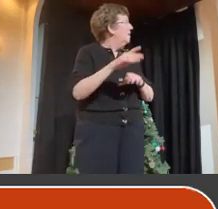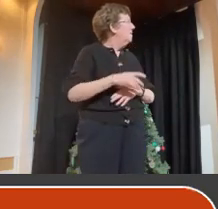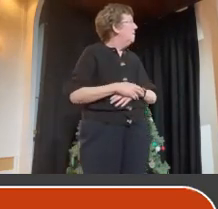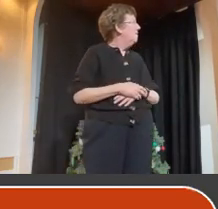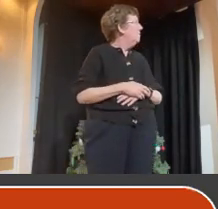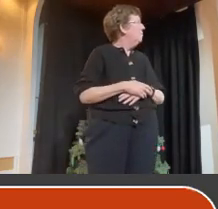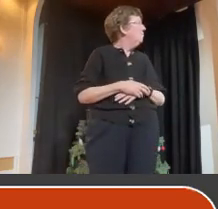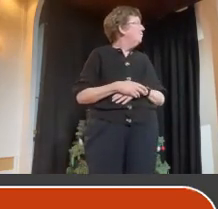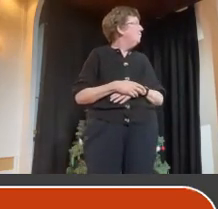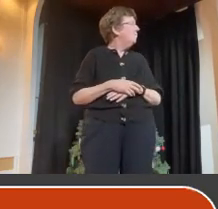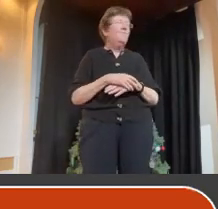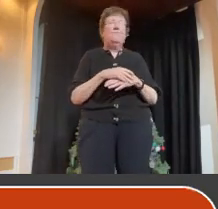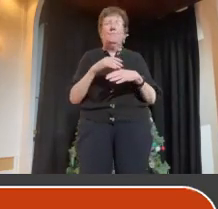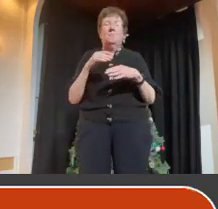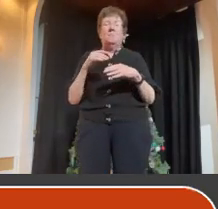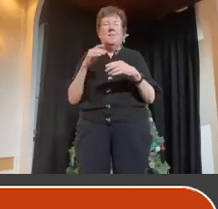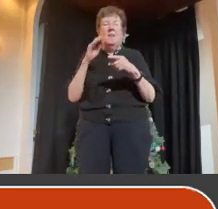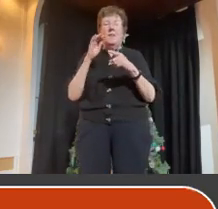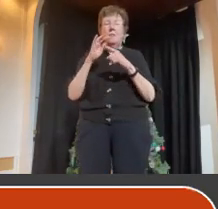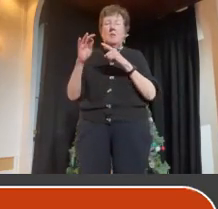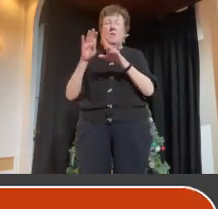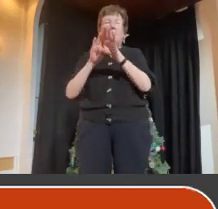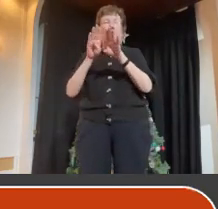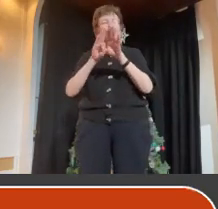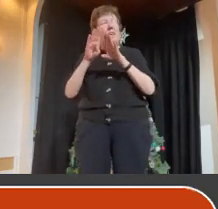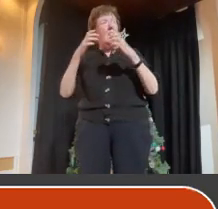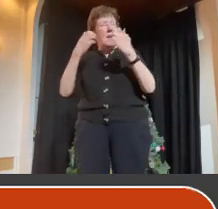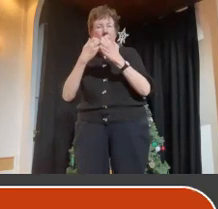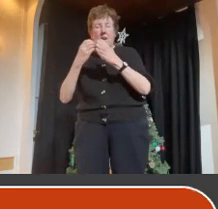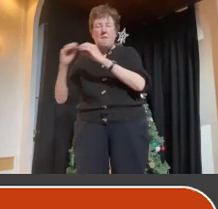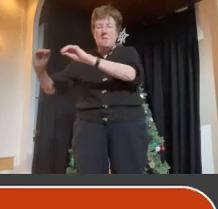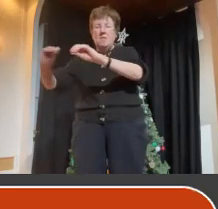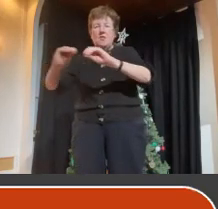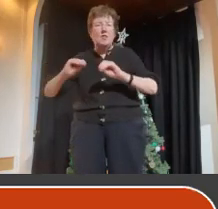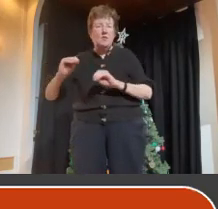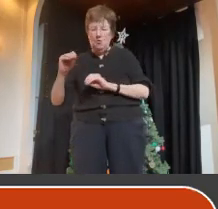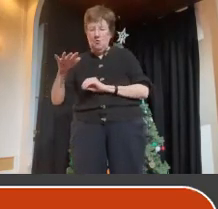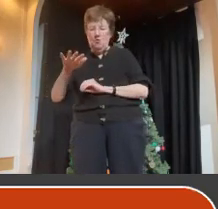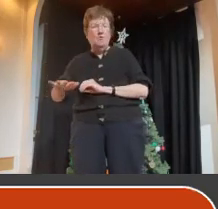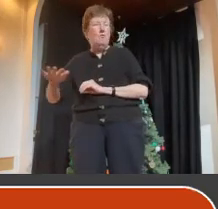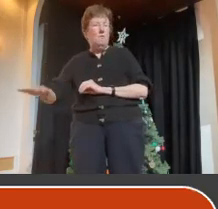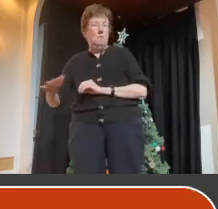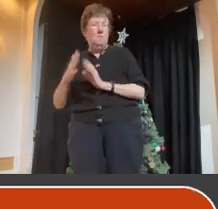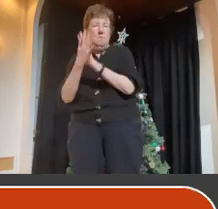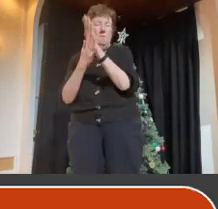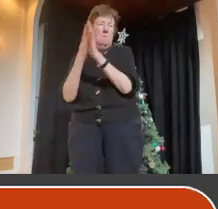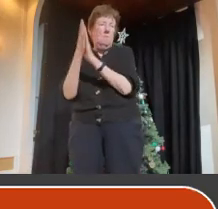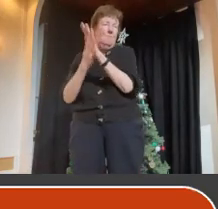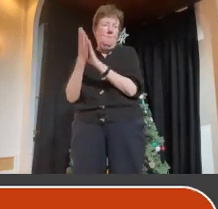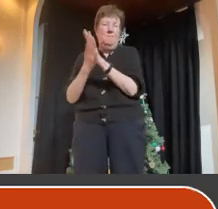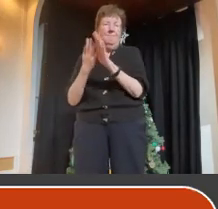Third finding there is around the need for more training in particularly how to teach